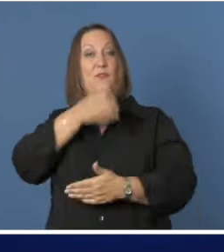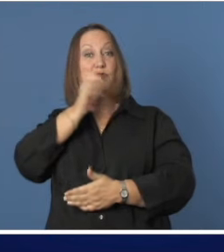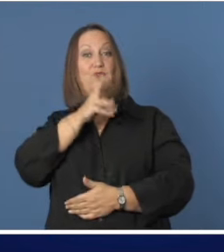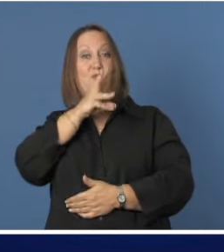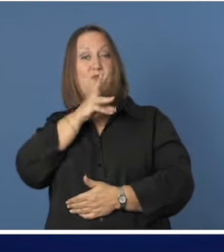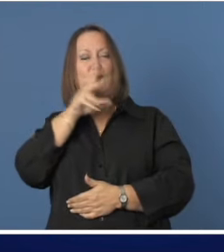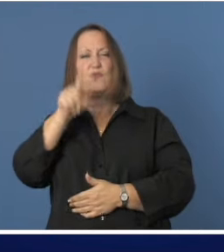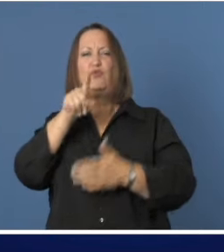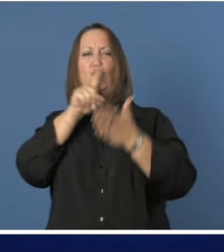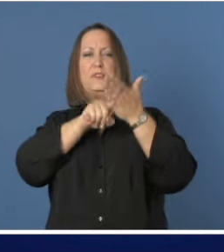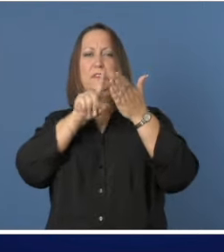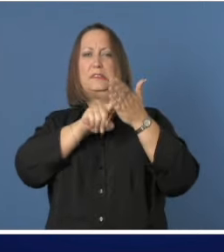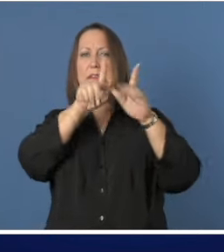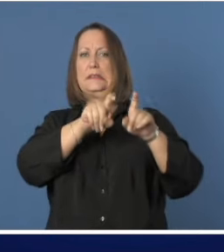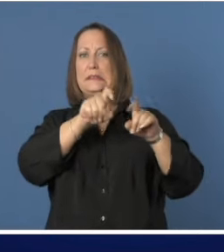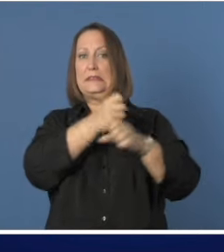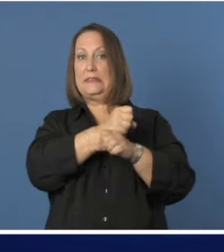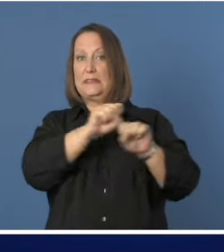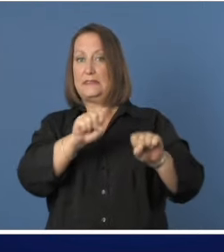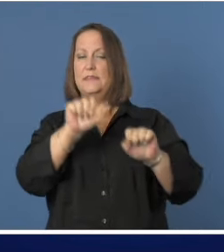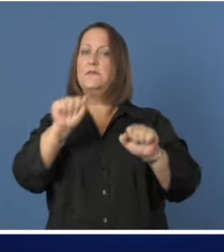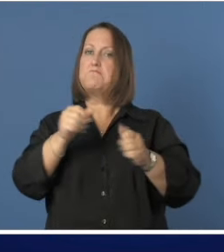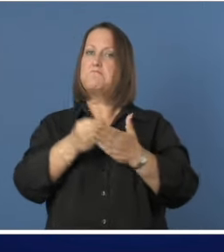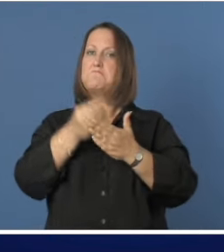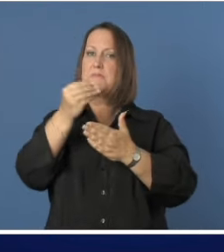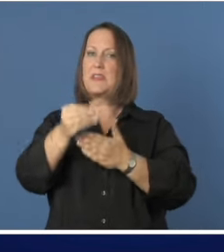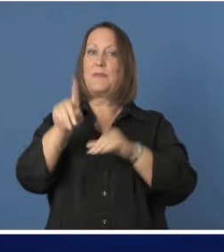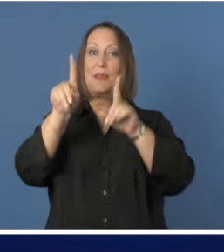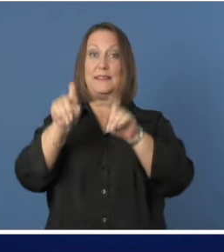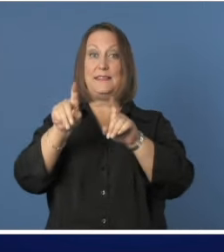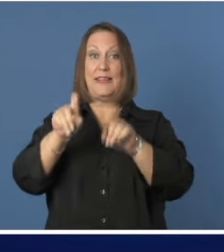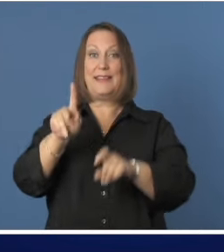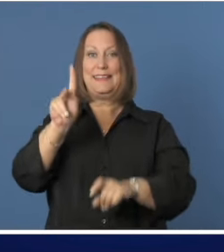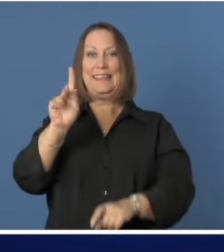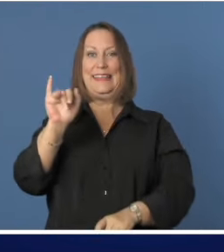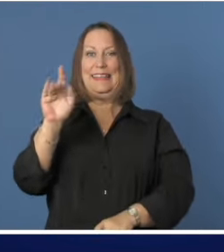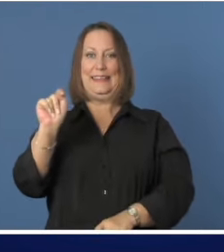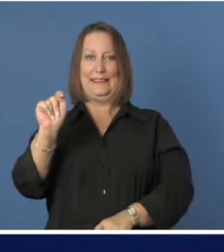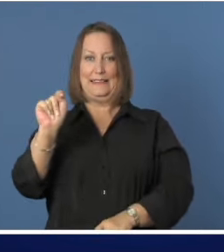Test drinking water for suitability with test kits.